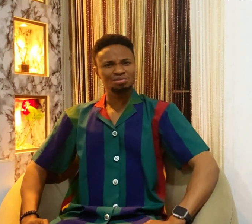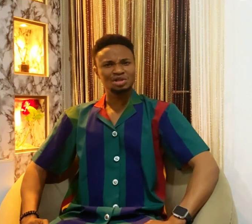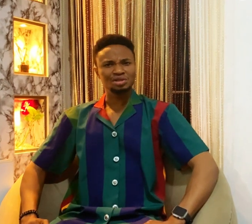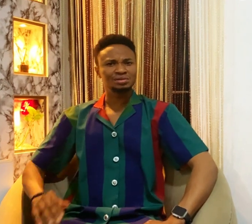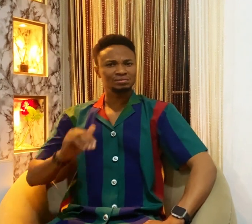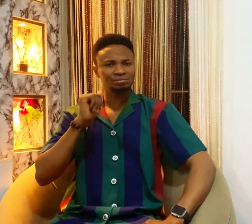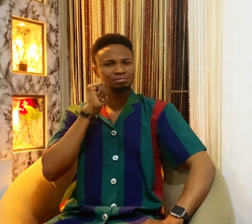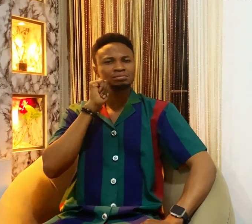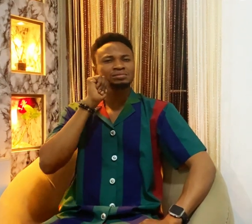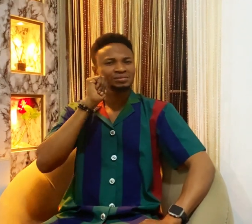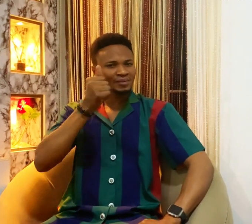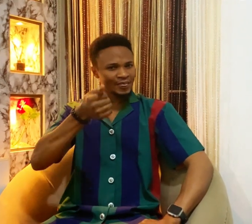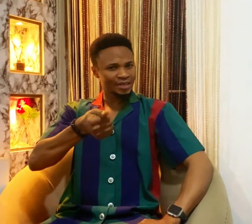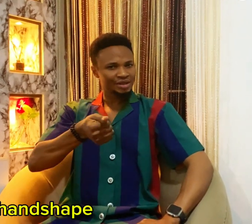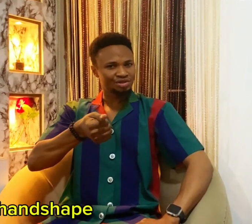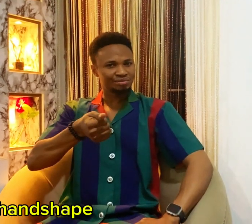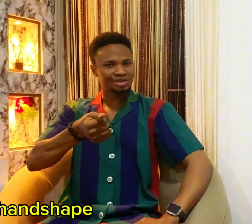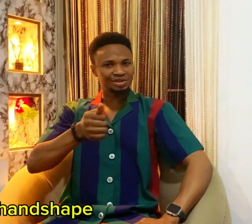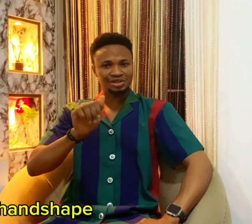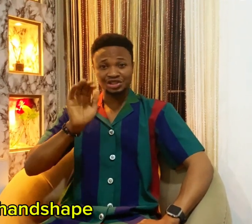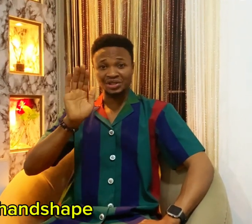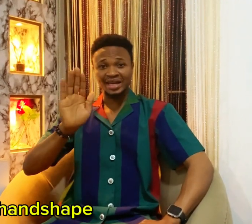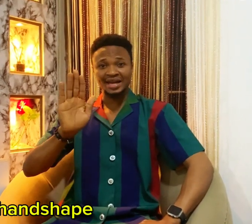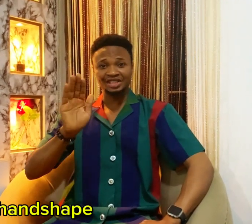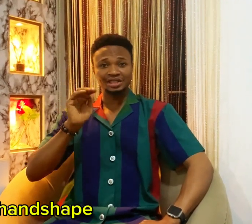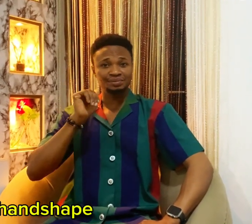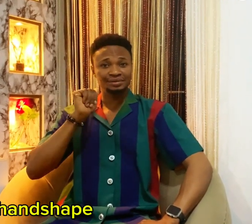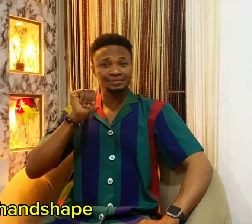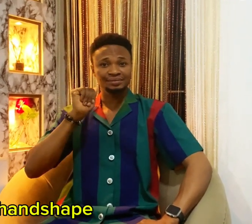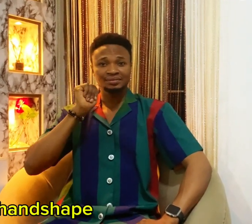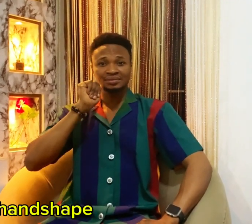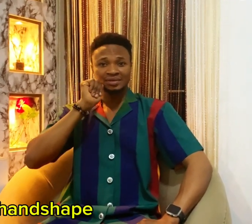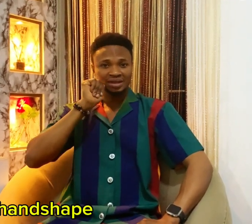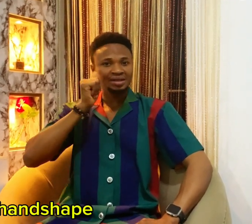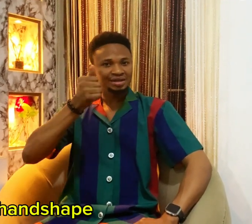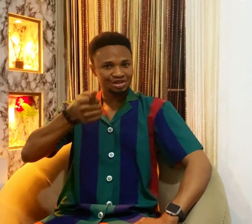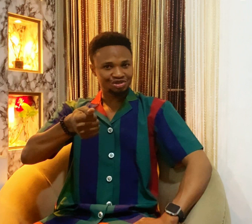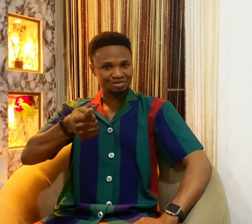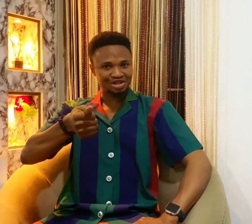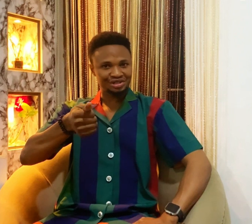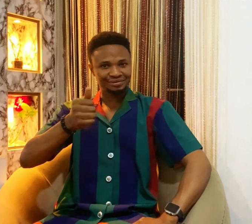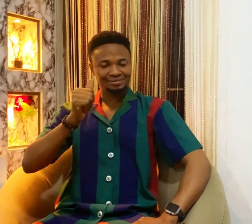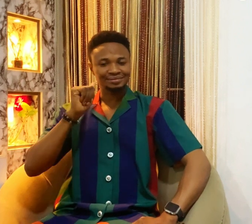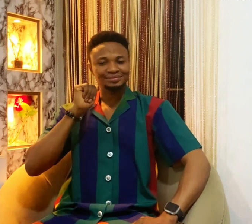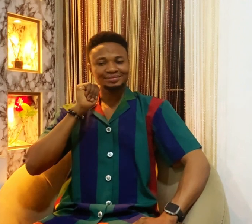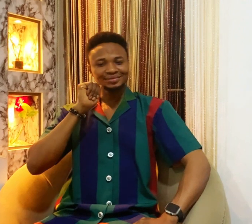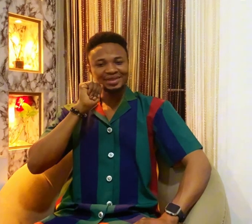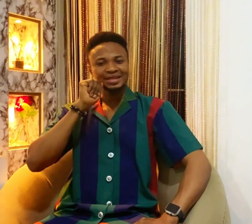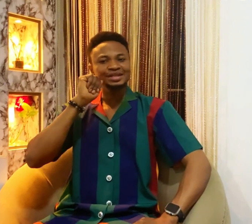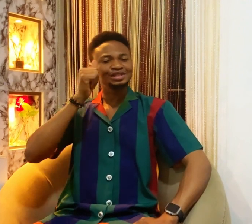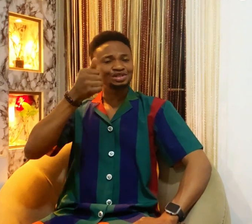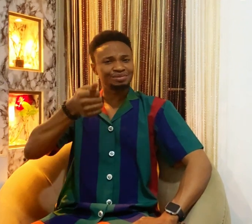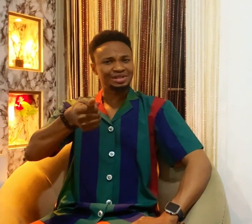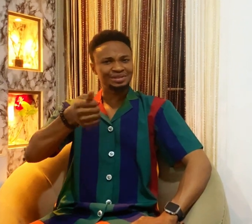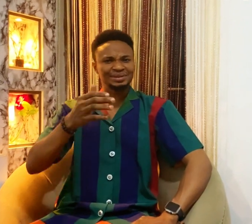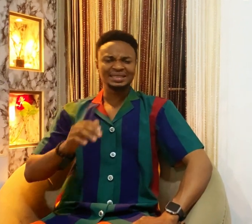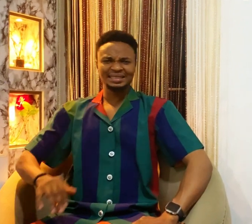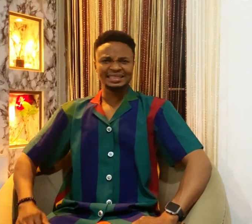Tomorrow. Tomorrow. Your A and you. Tomorrow. Tomorrow.